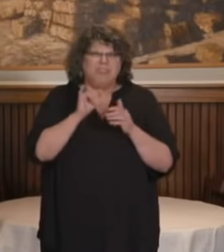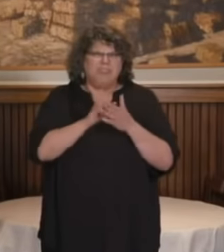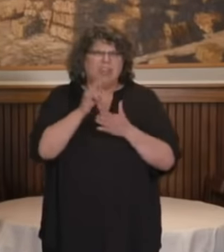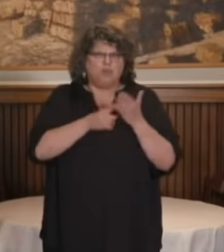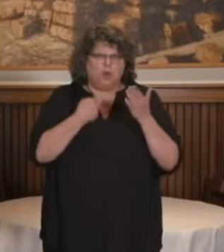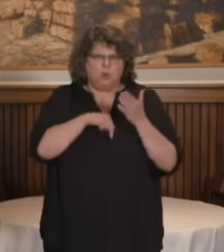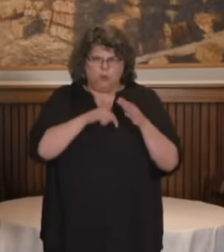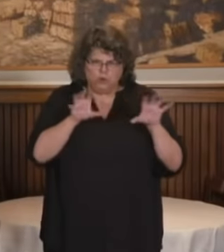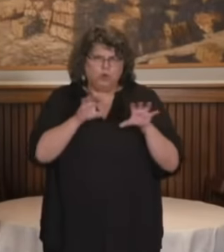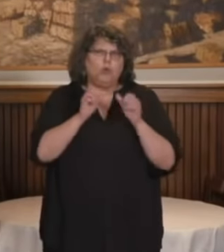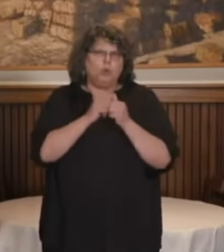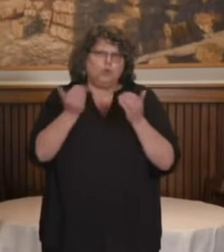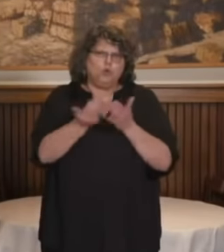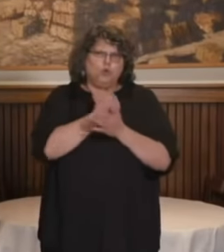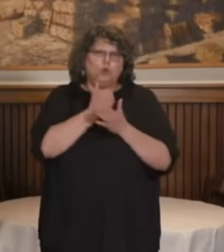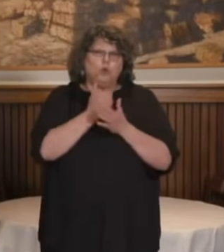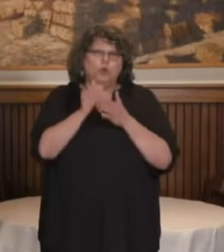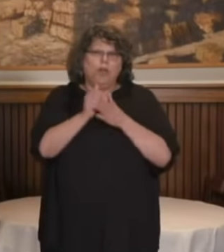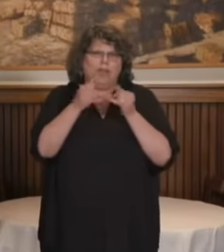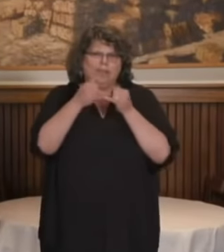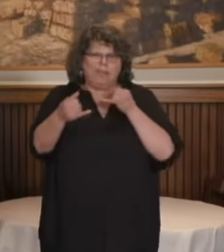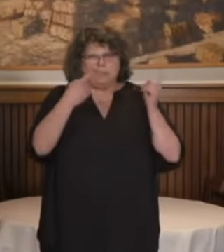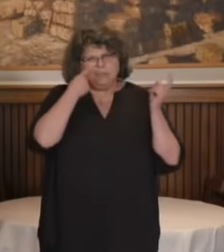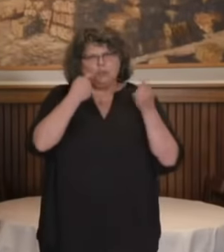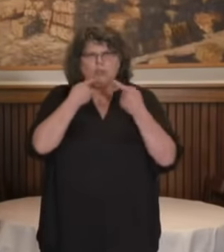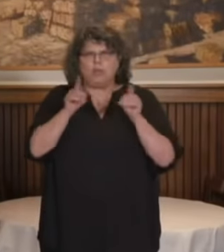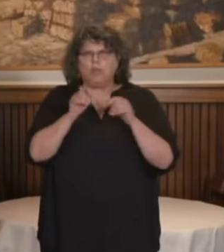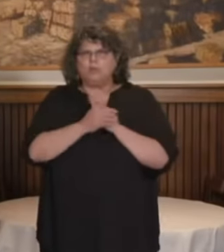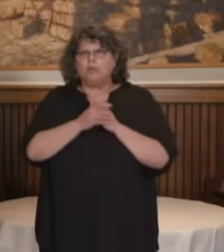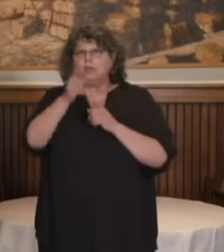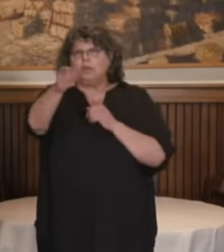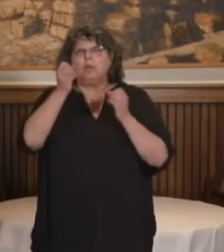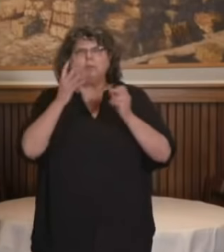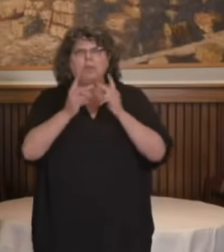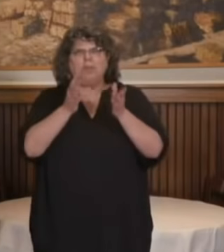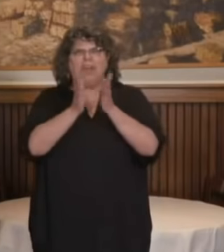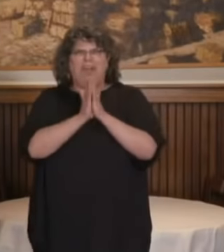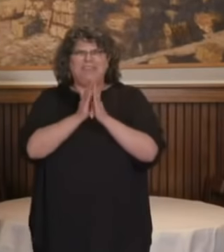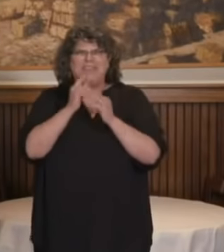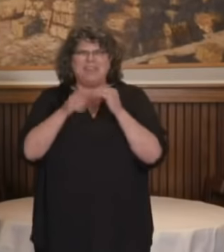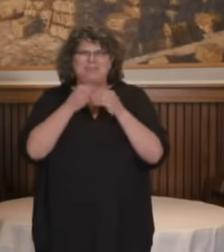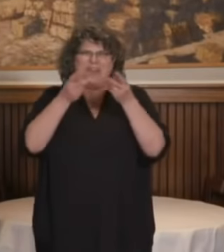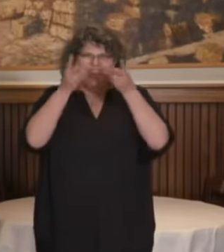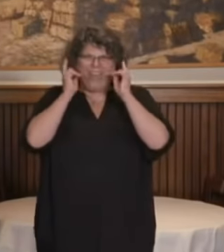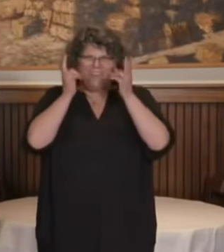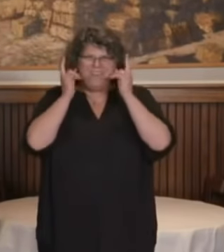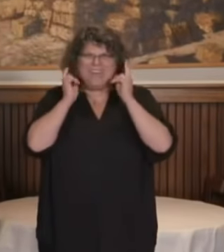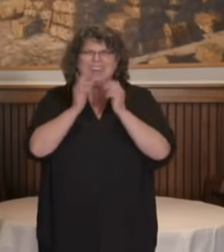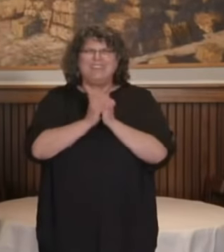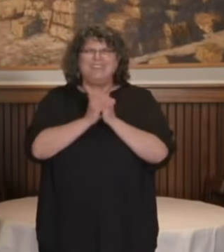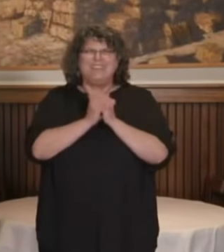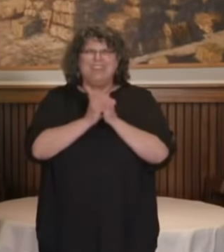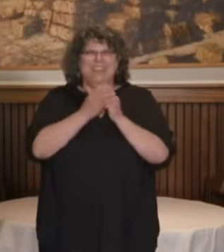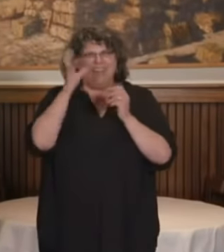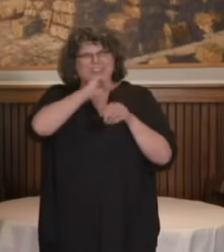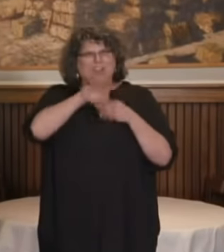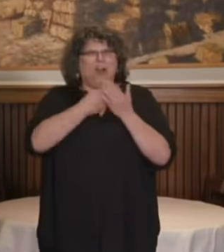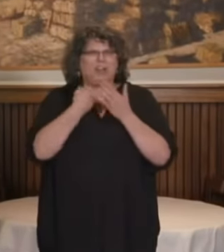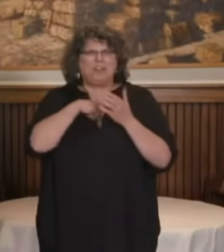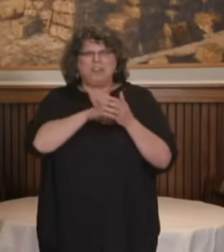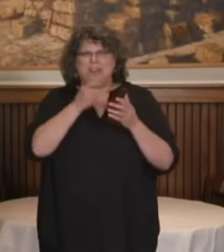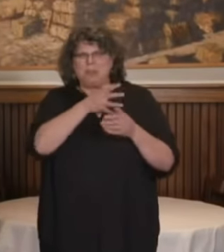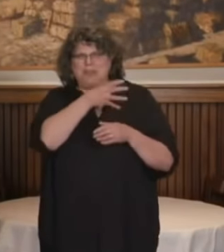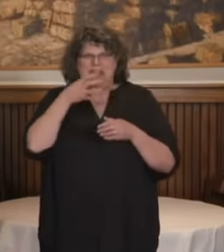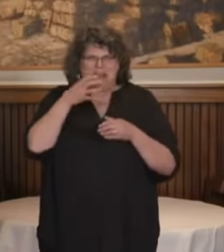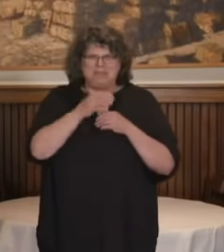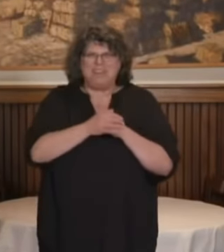of the new guidelines that he announced just a moment ago. Quite a few people are asking about haircuts. I guess we're all getting a bit shaggy, but we'll